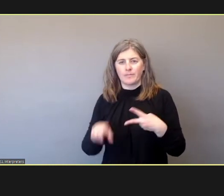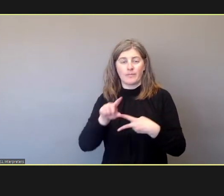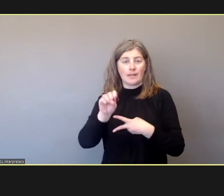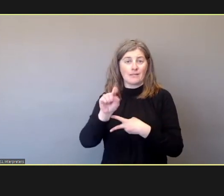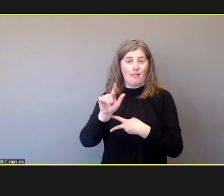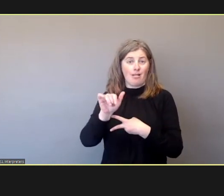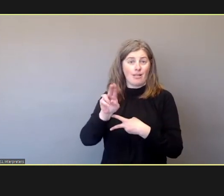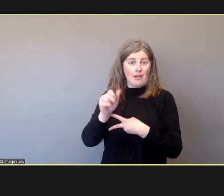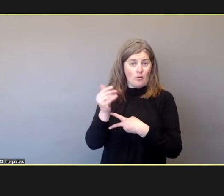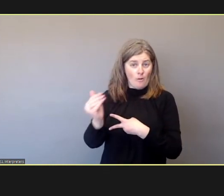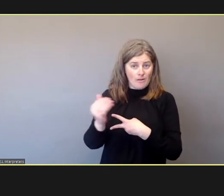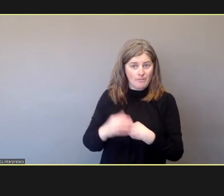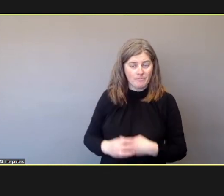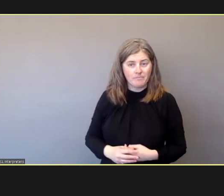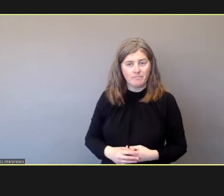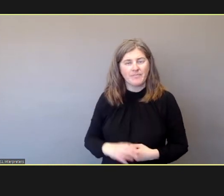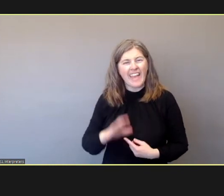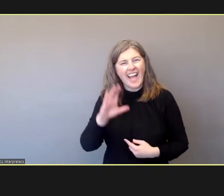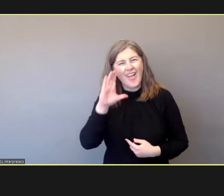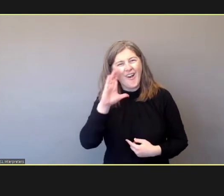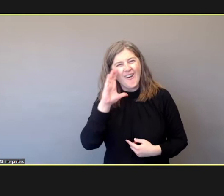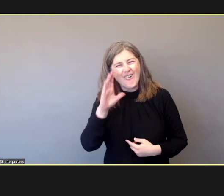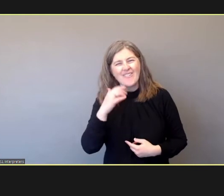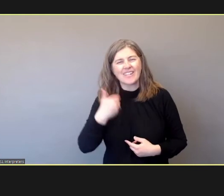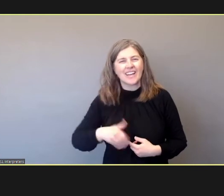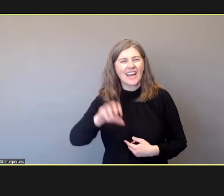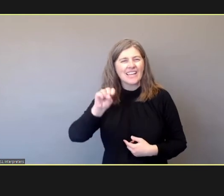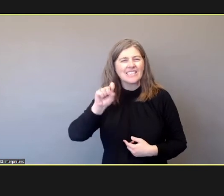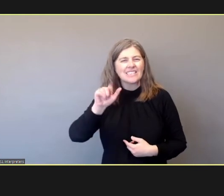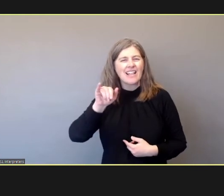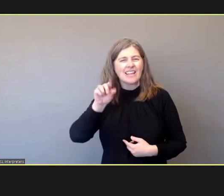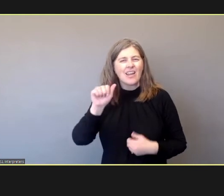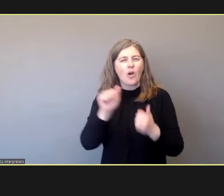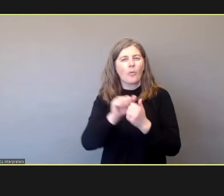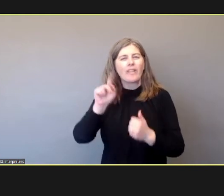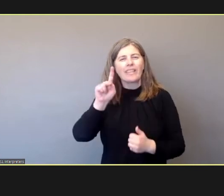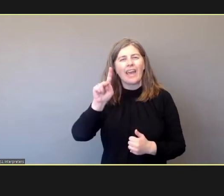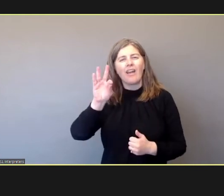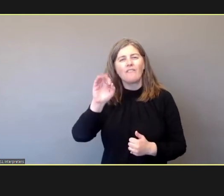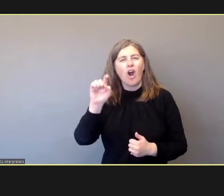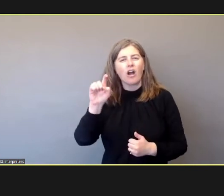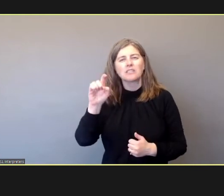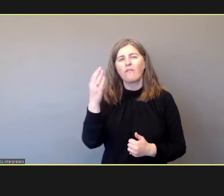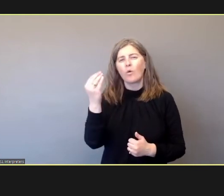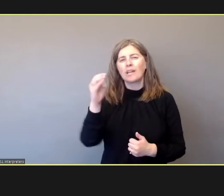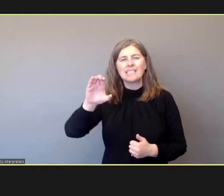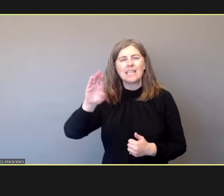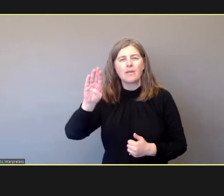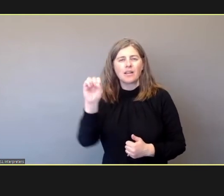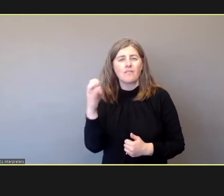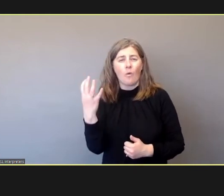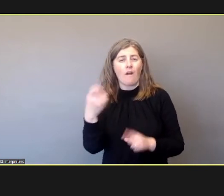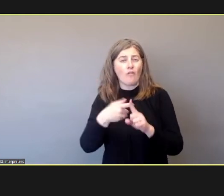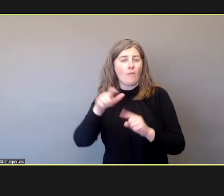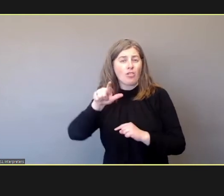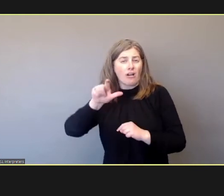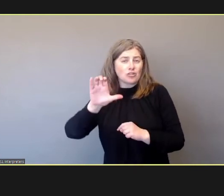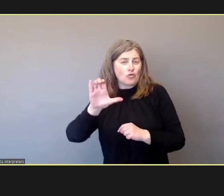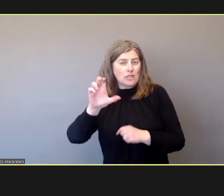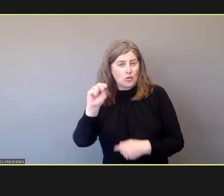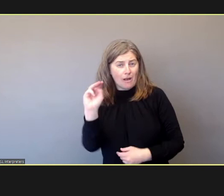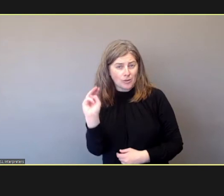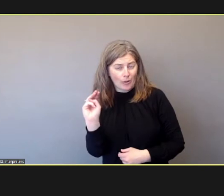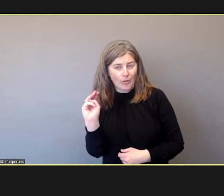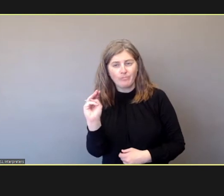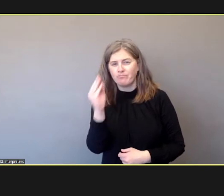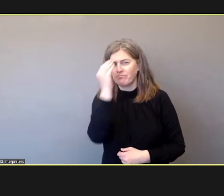unmuted. Hi there. This is Selena Madrid with KFOX 14 and CBS 4 out of Las Cruces, New Mexico.